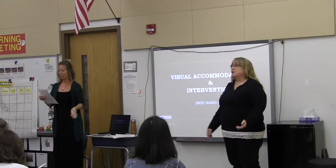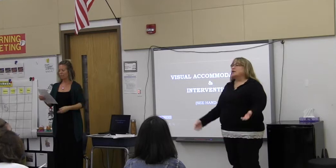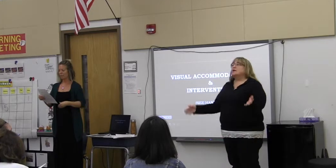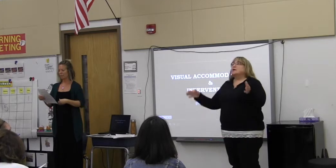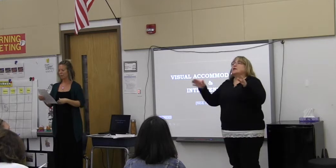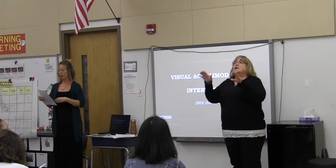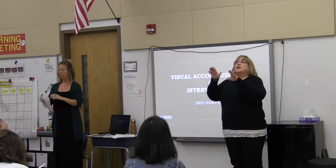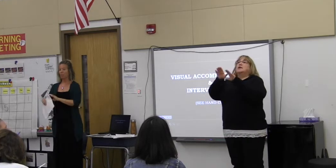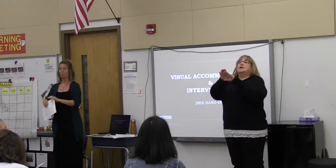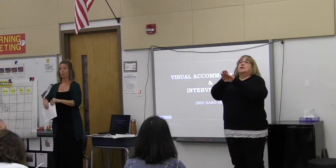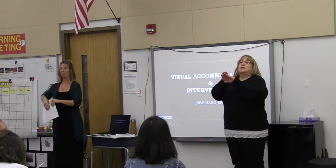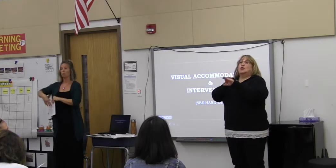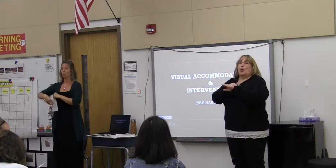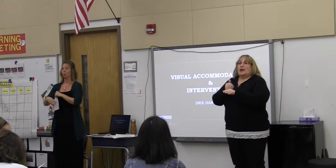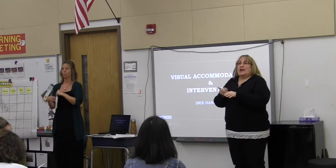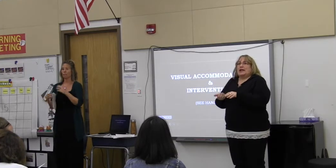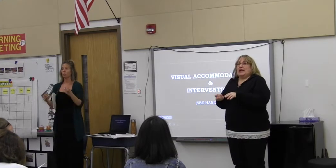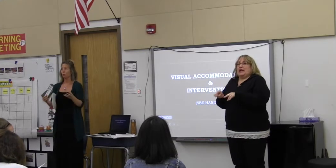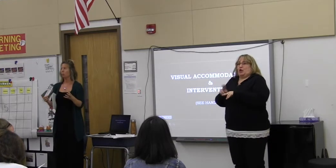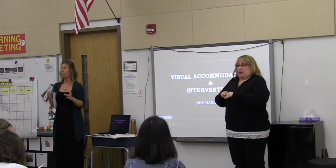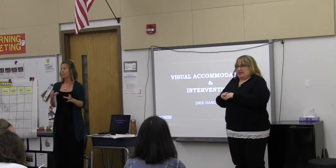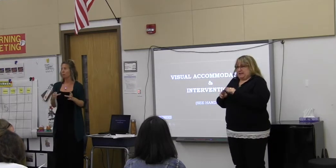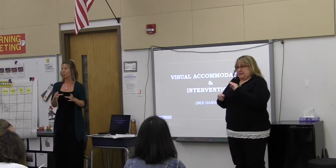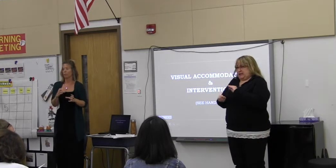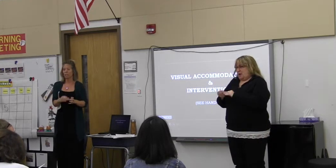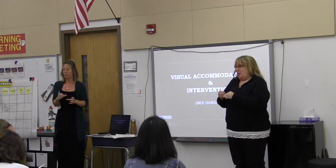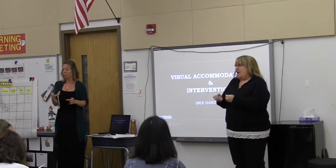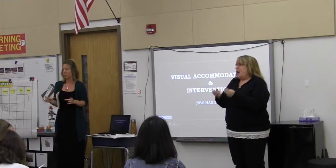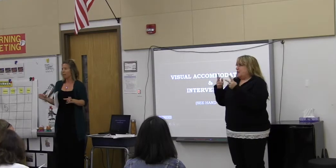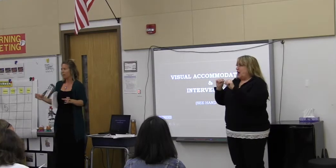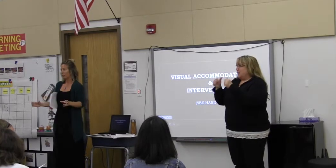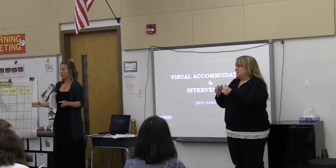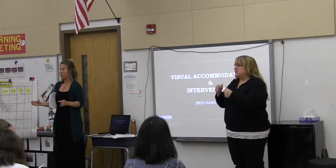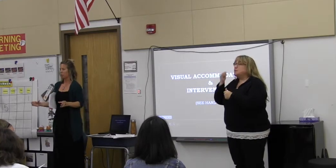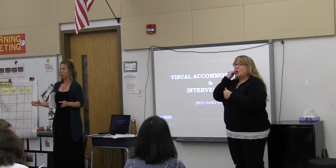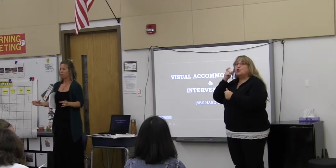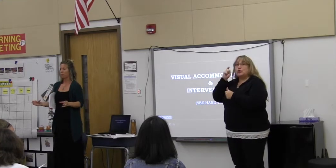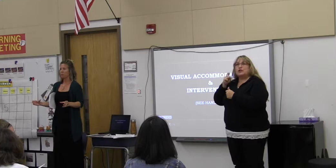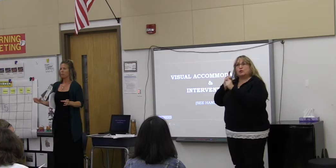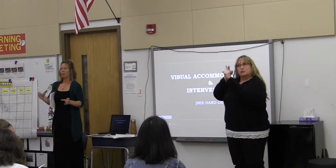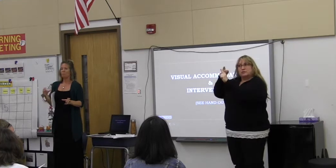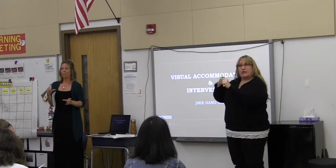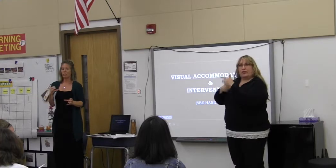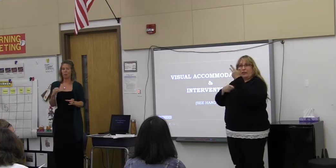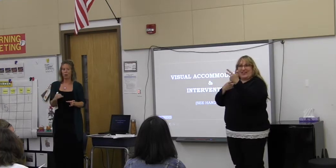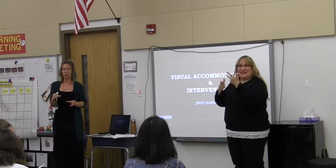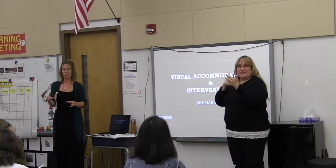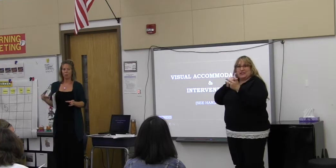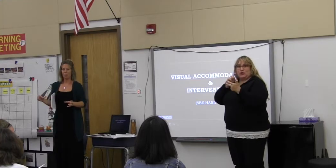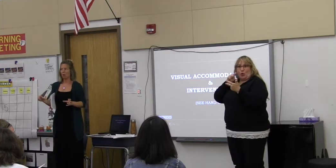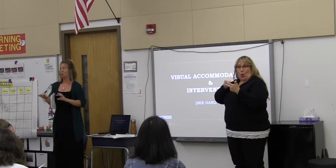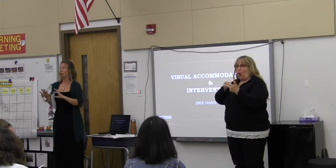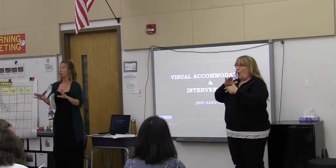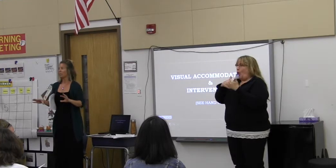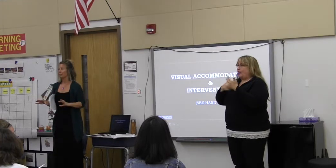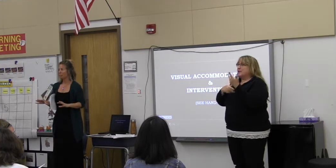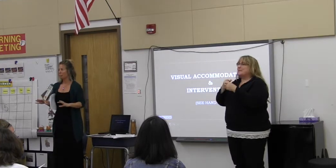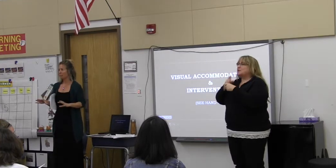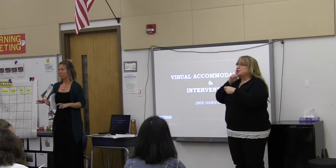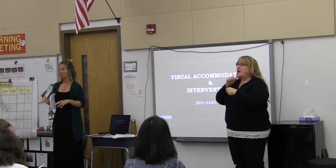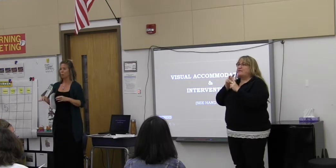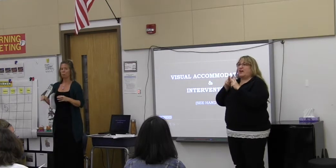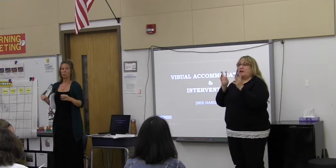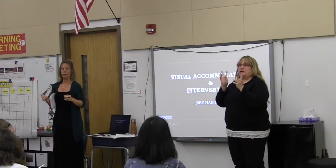Slowly increase the number of objects. So if you do say you do need them to look at these 3 things that are in front of them, make sure all 3 of them are not really,